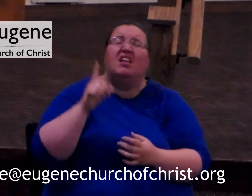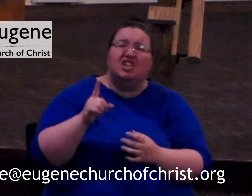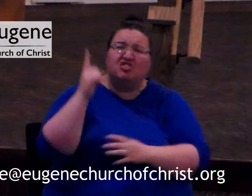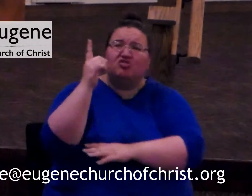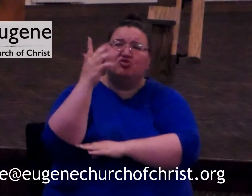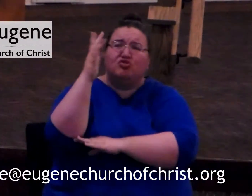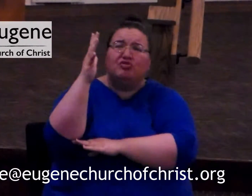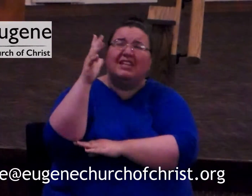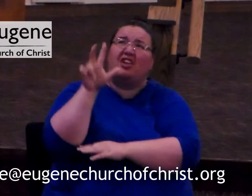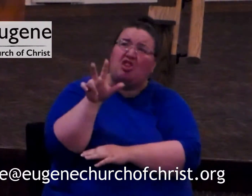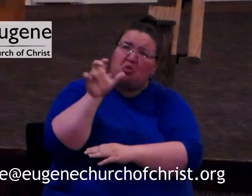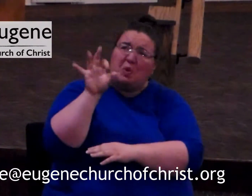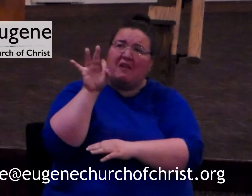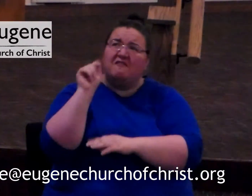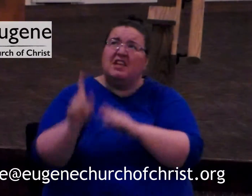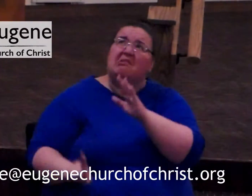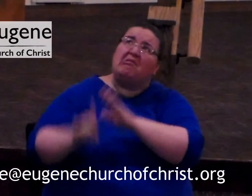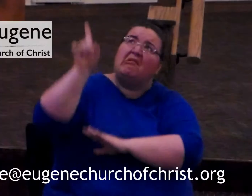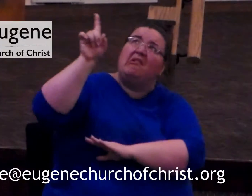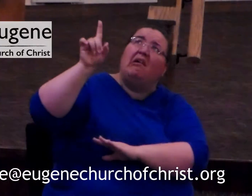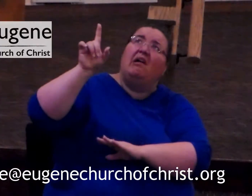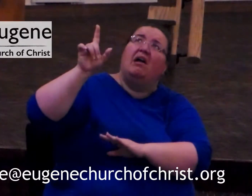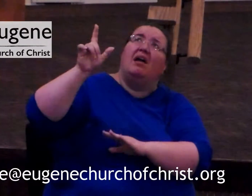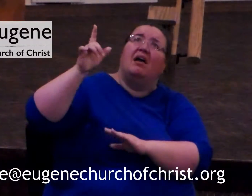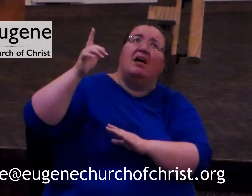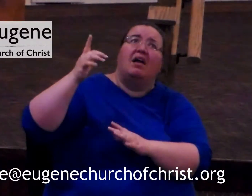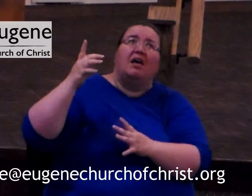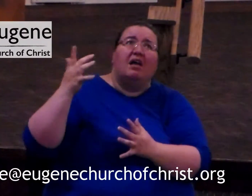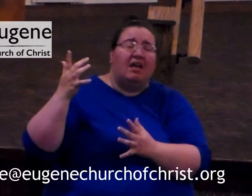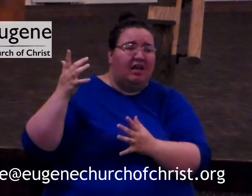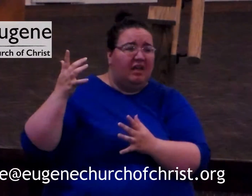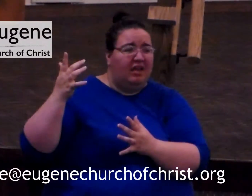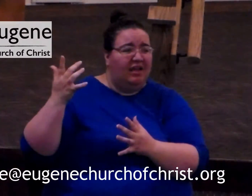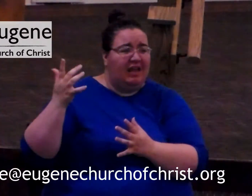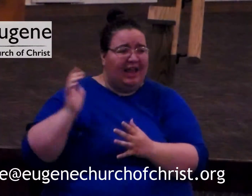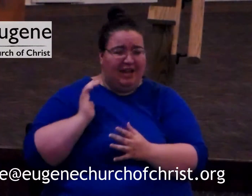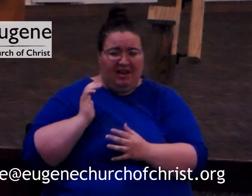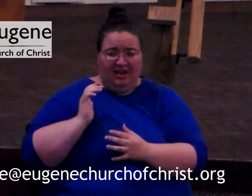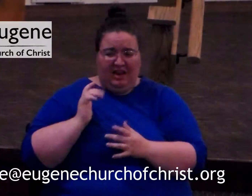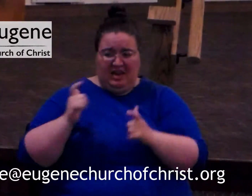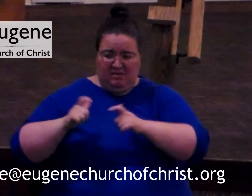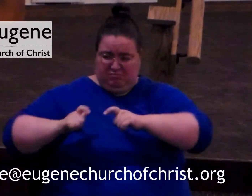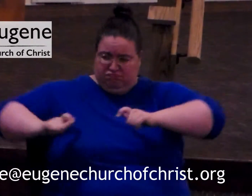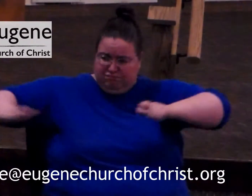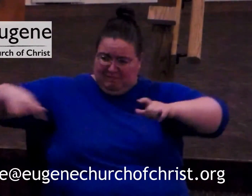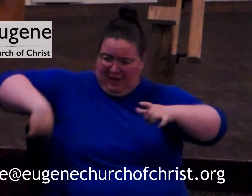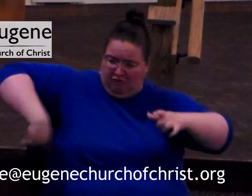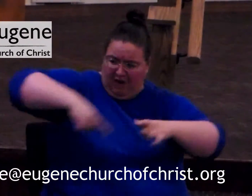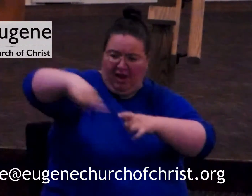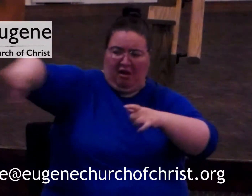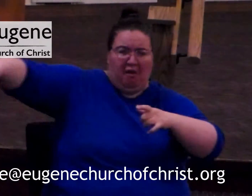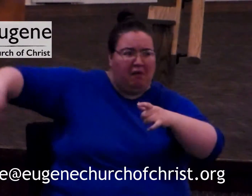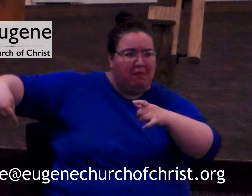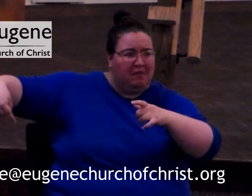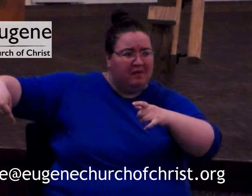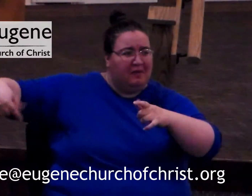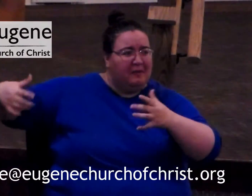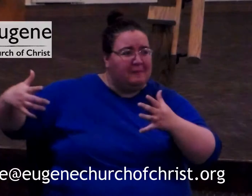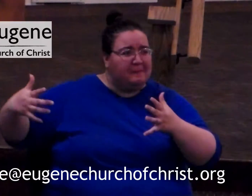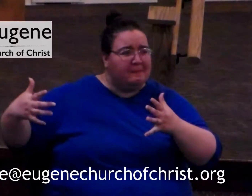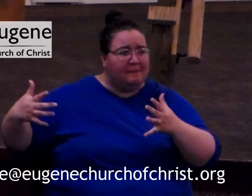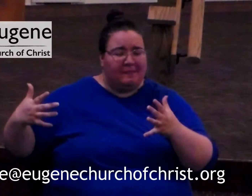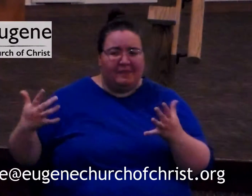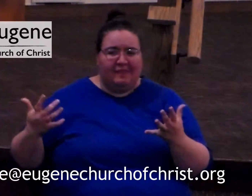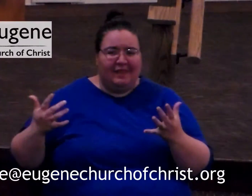tall and bigger around than our car that was parked near them. And how can people just think this